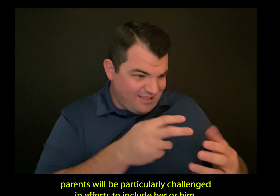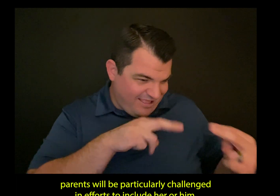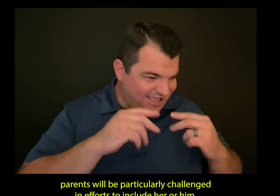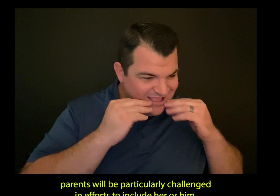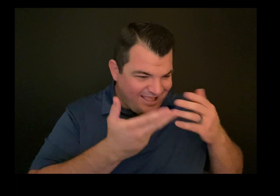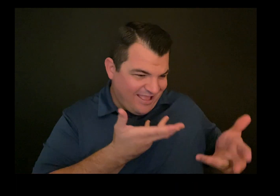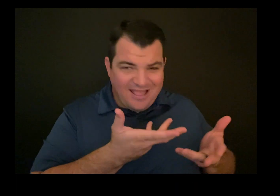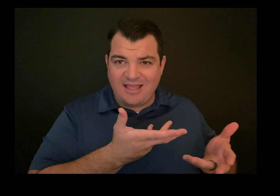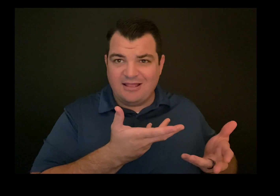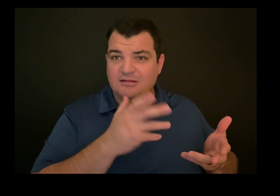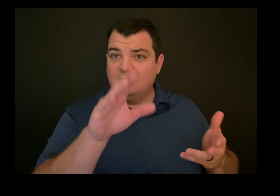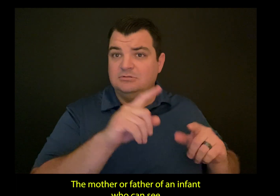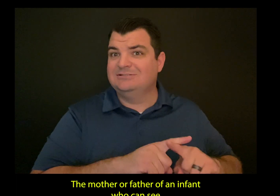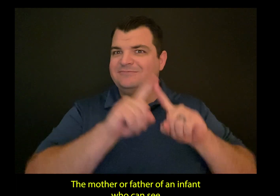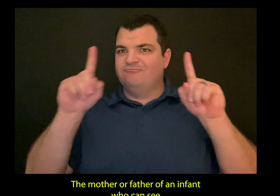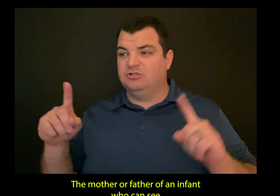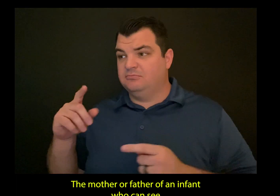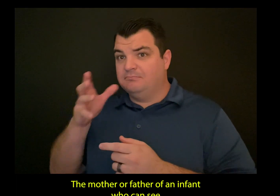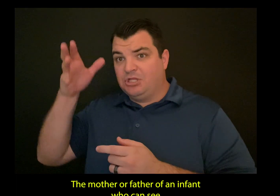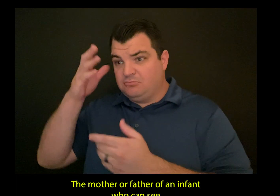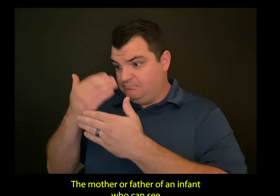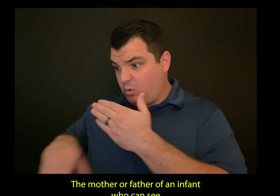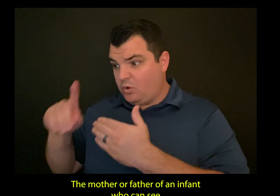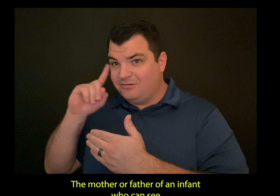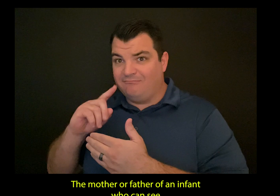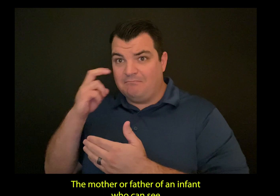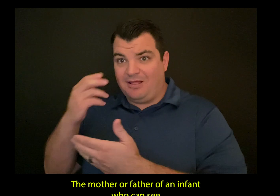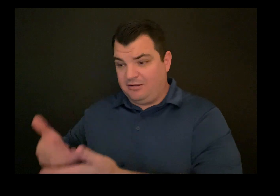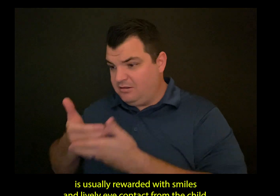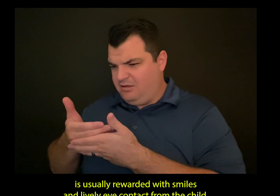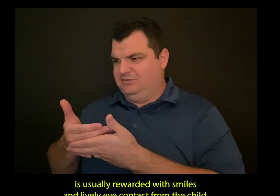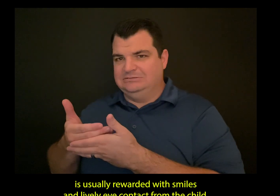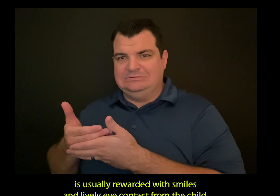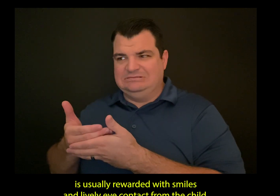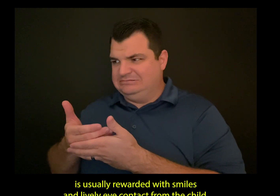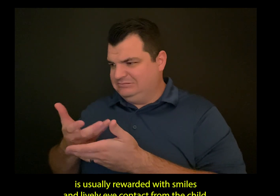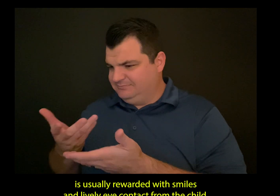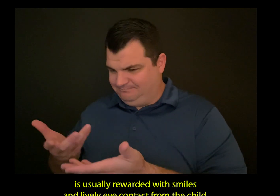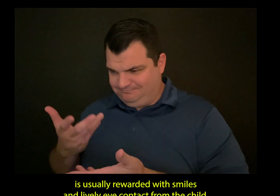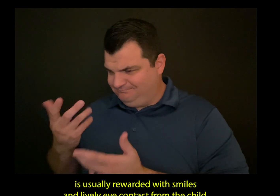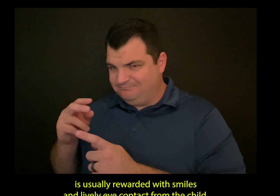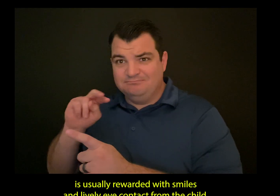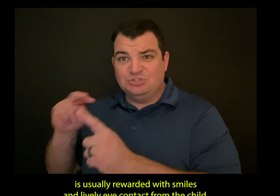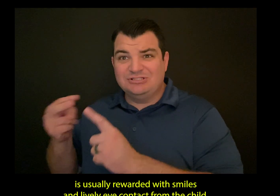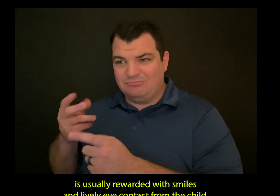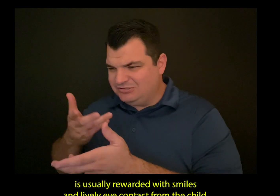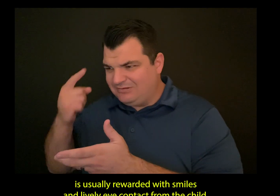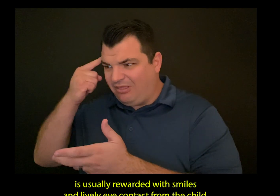her or him. The mother or father of an infant who can see is usually rewarded with smiles and lively eye contact